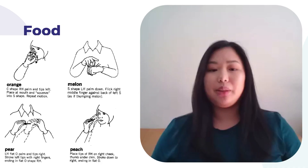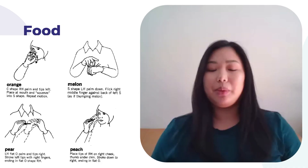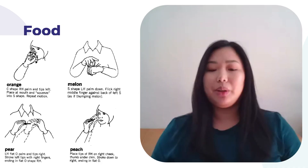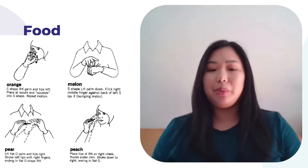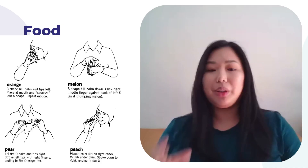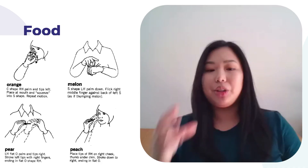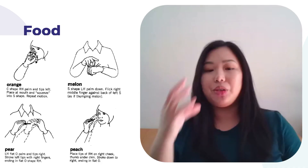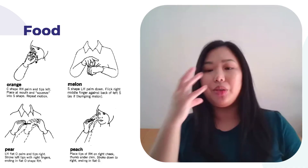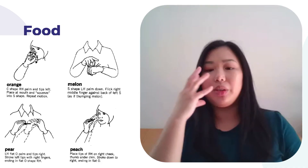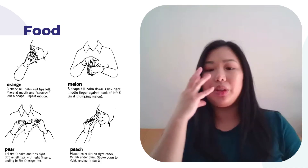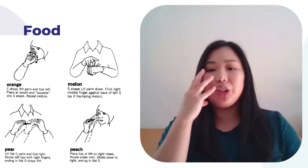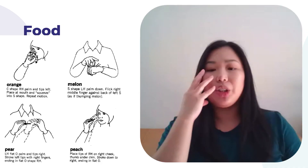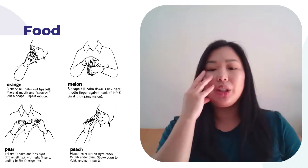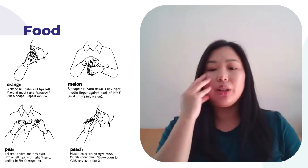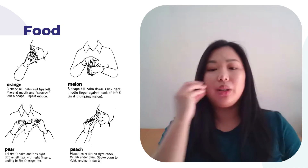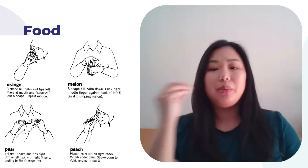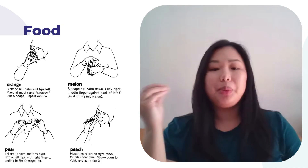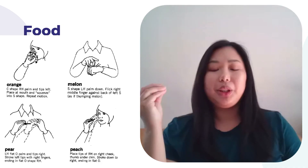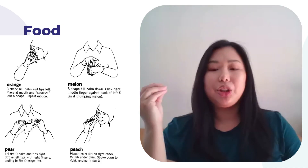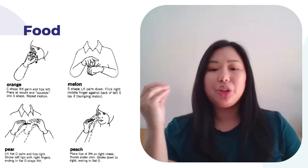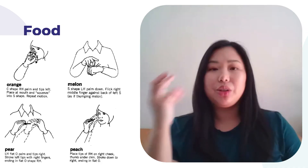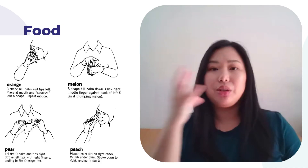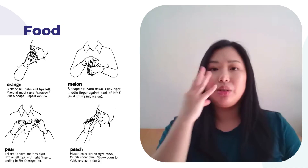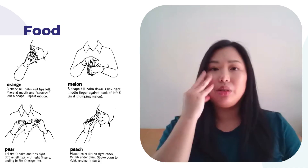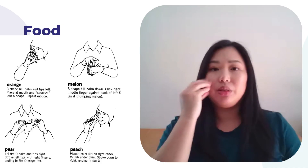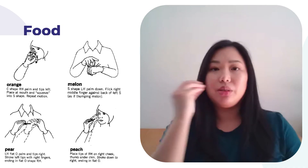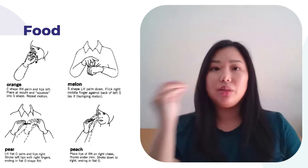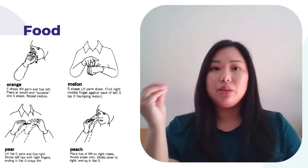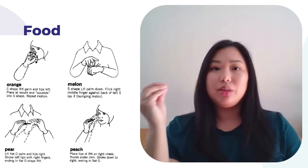Peach is similar, but you stroke on your cheek. Peach.